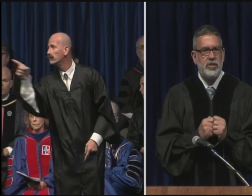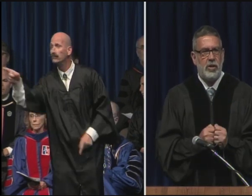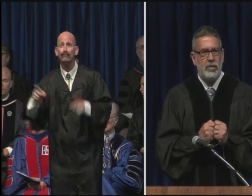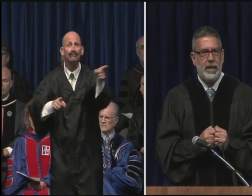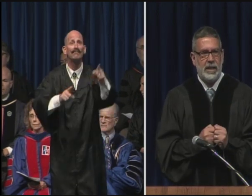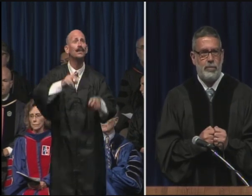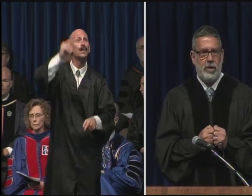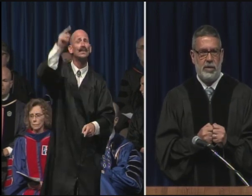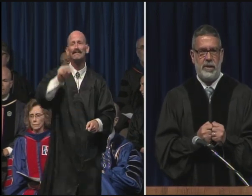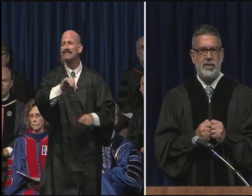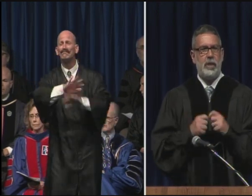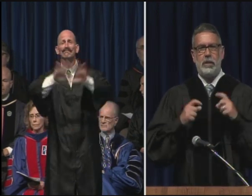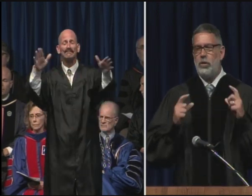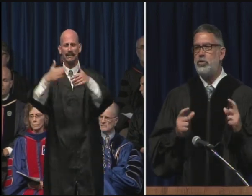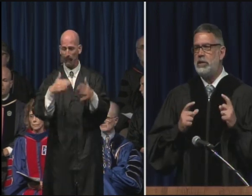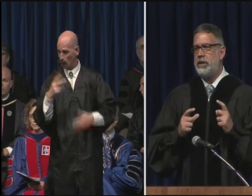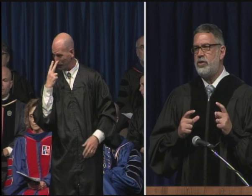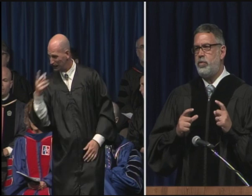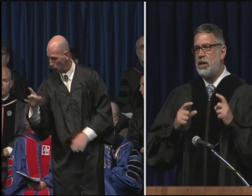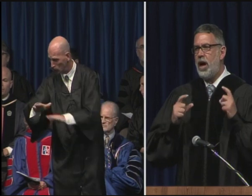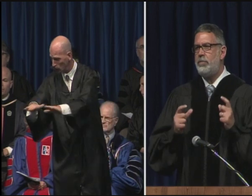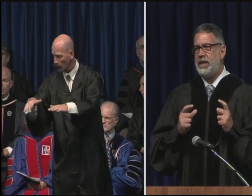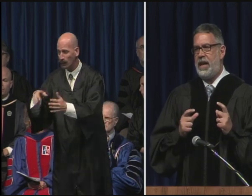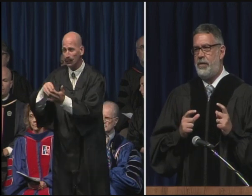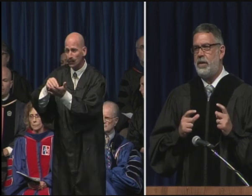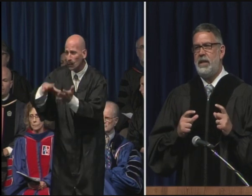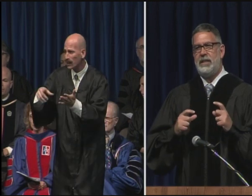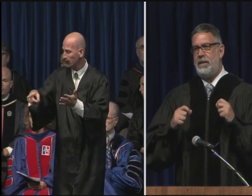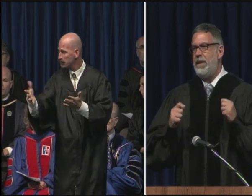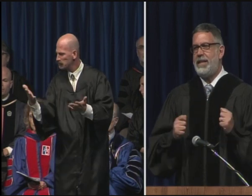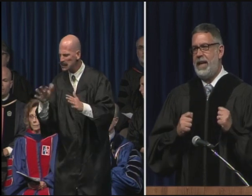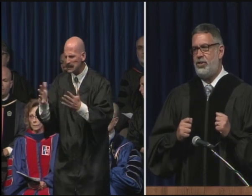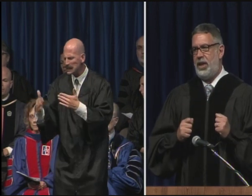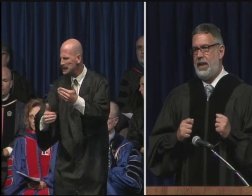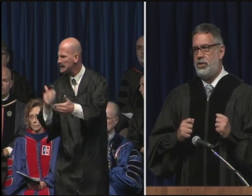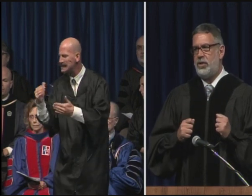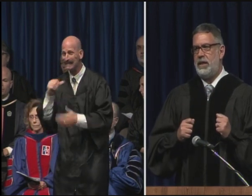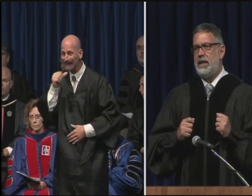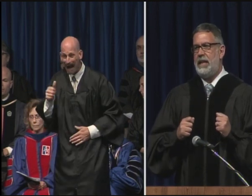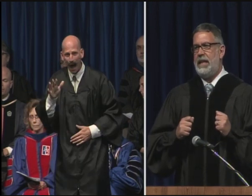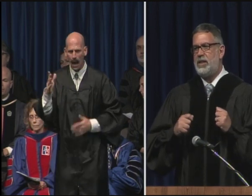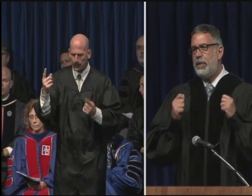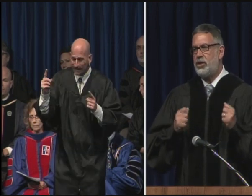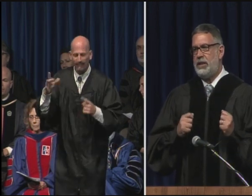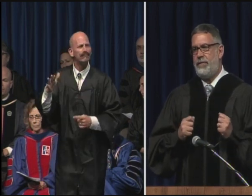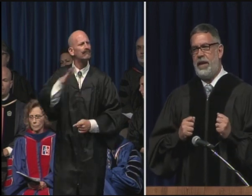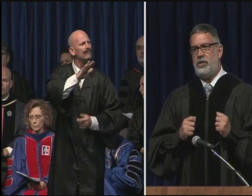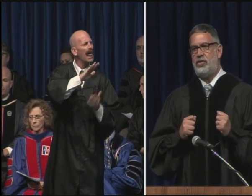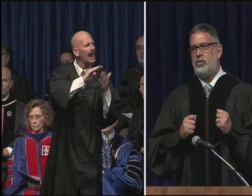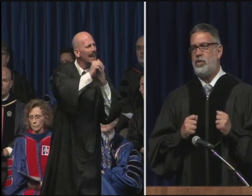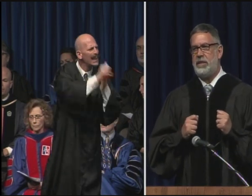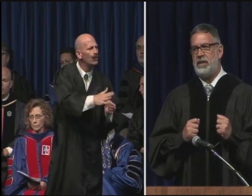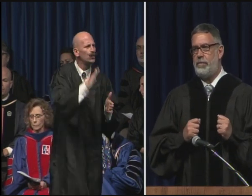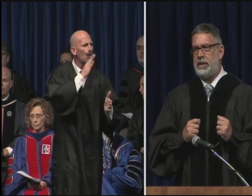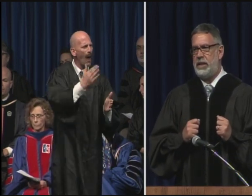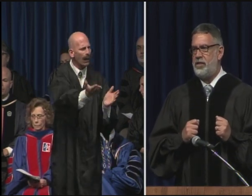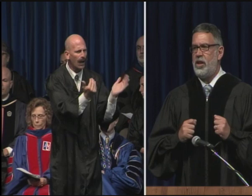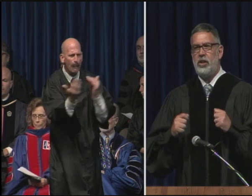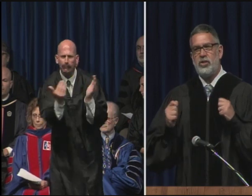aren't making progress, local leaders will come together to make that change, especially if they are students with disabilities, students